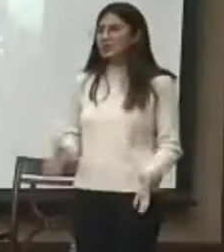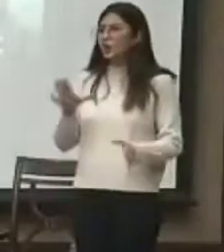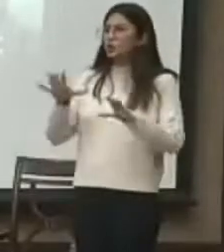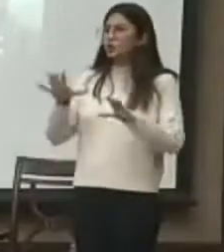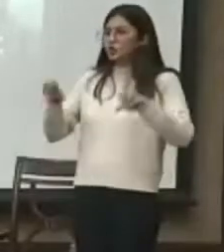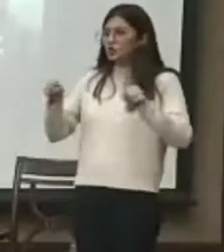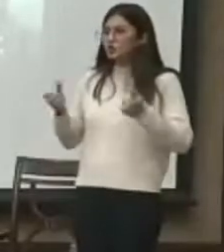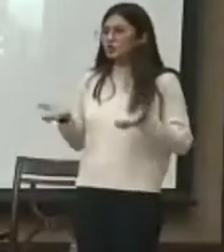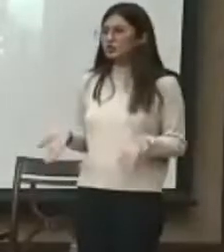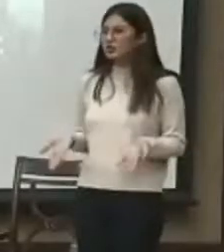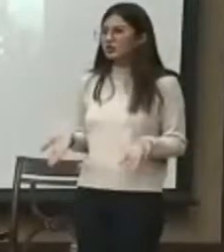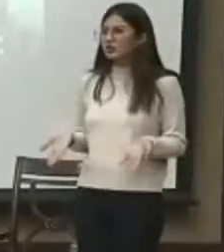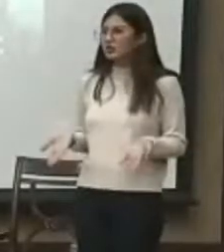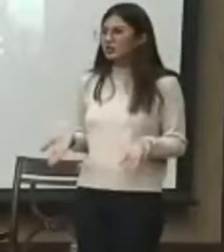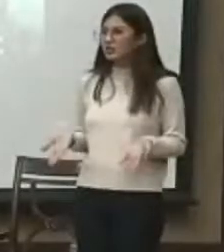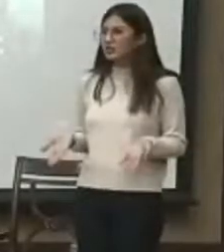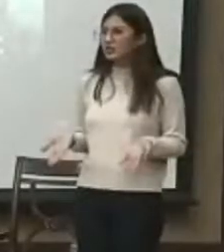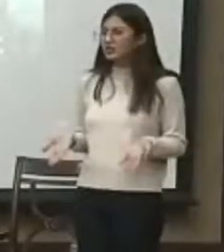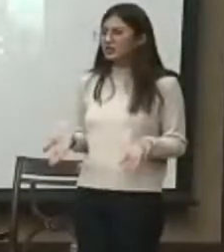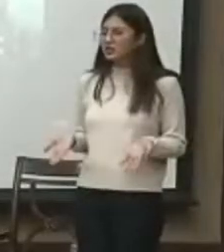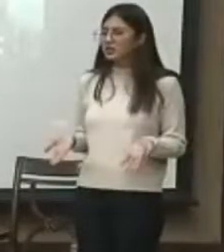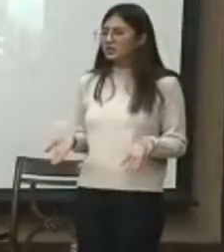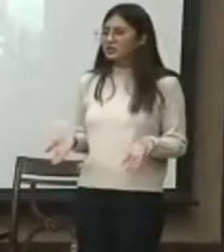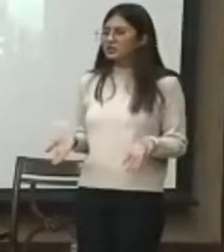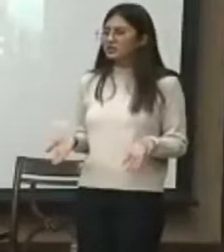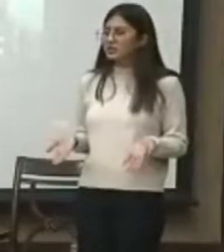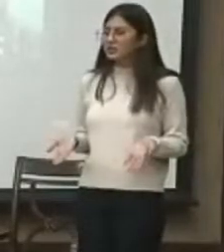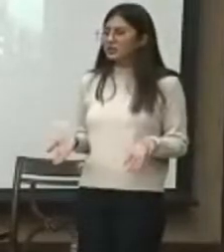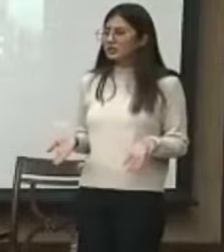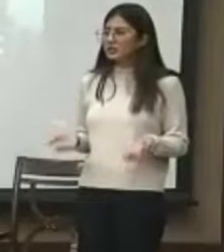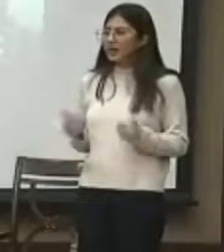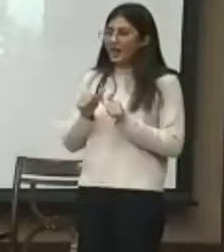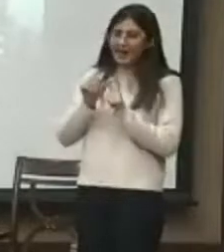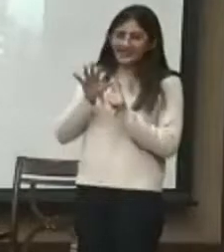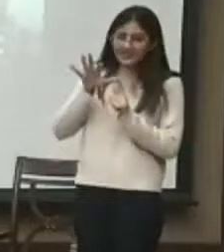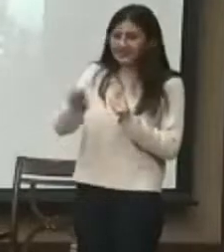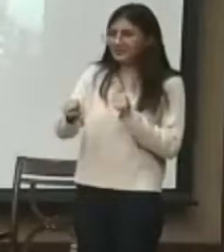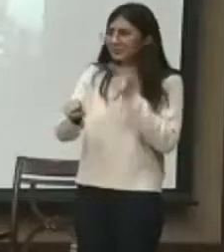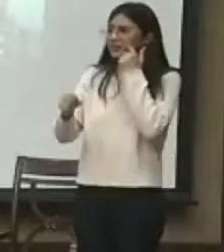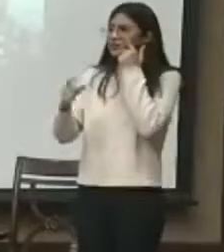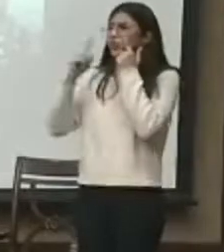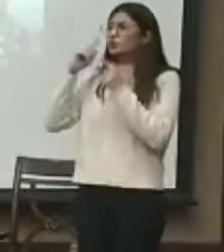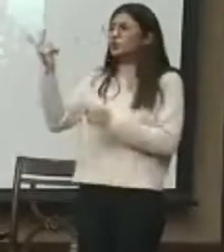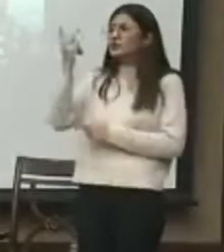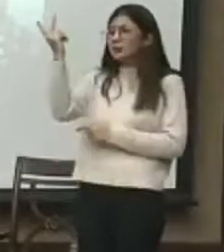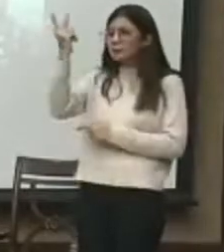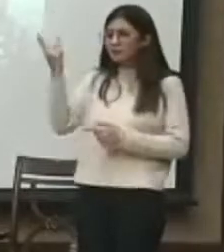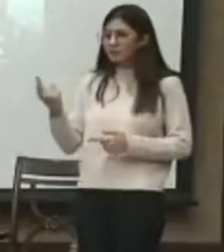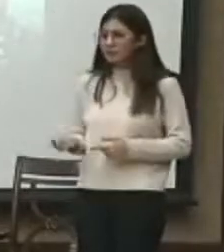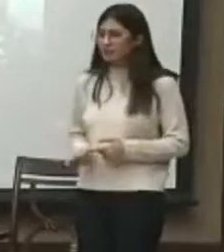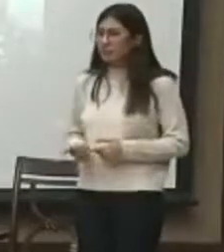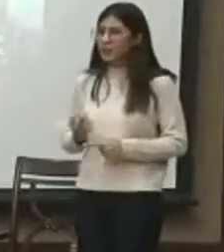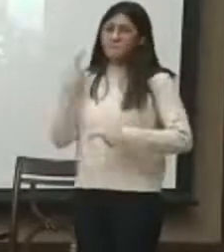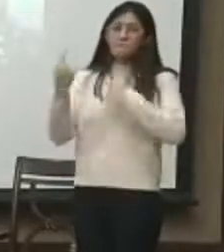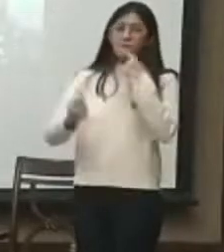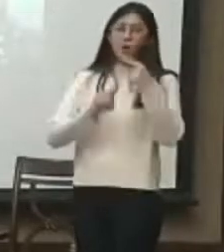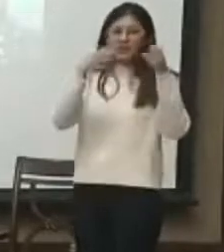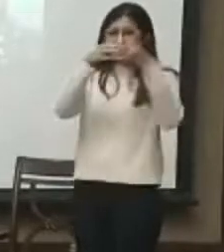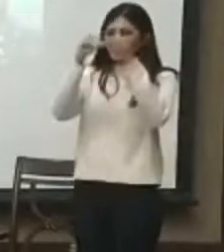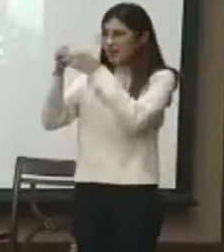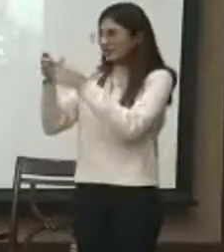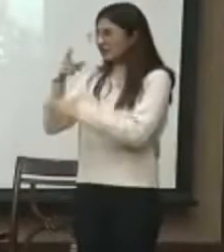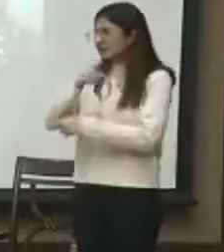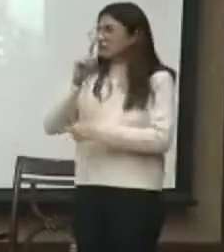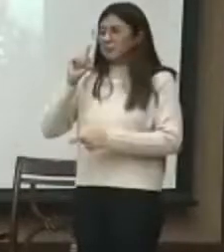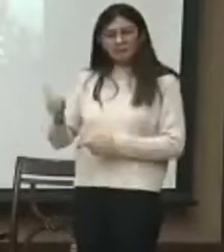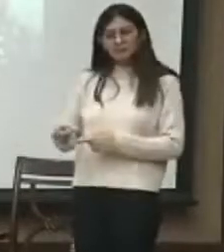Club, and accessible transport and tourism, and political participation of persons with disability